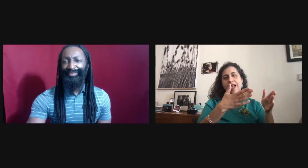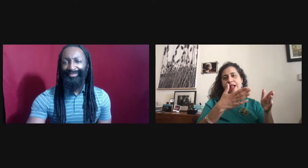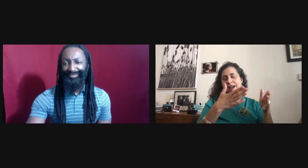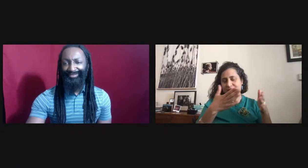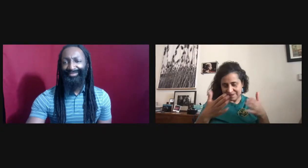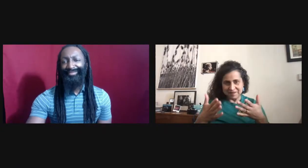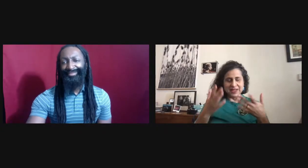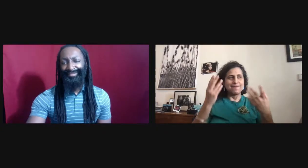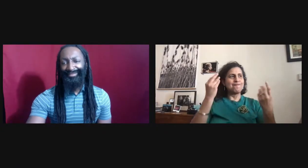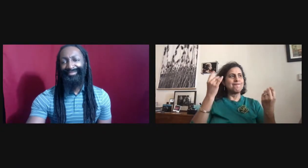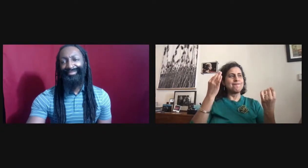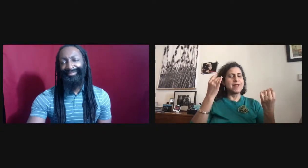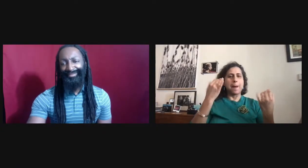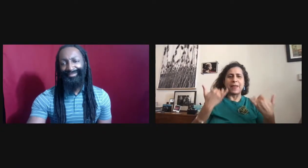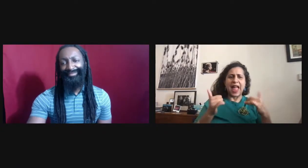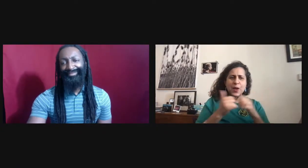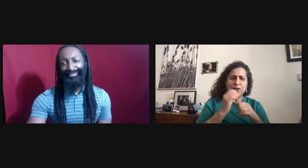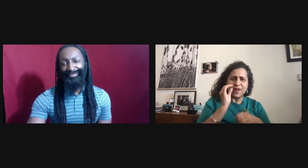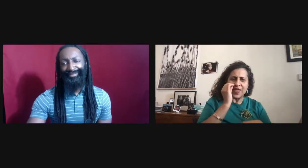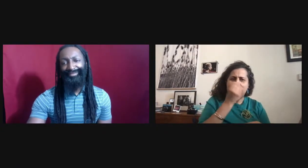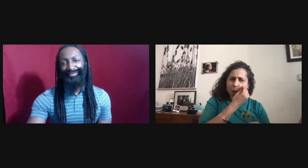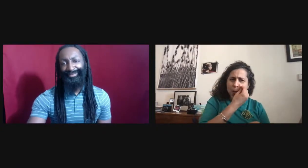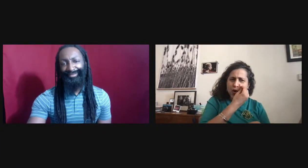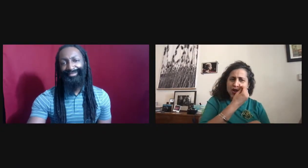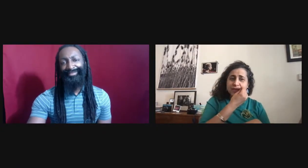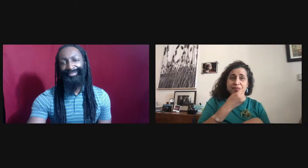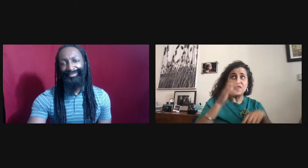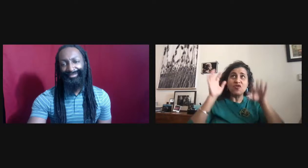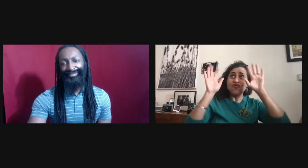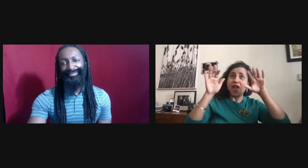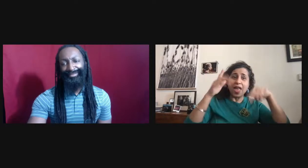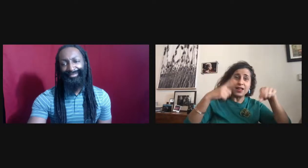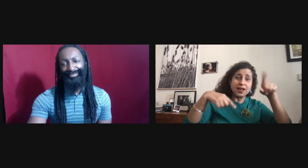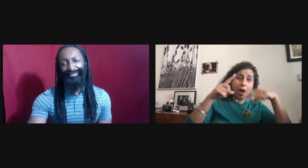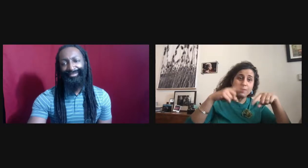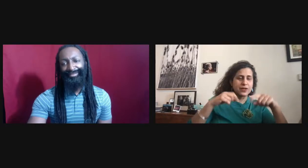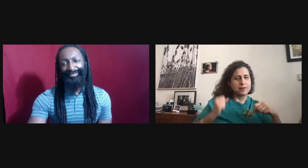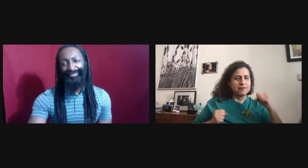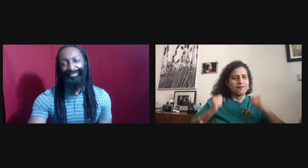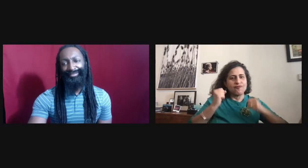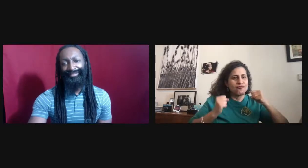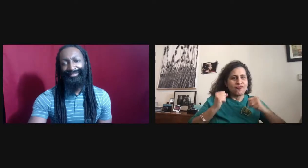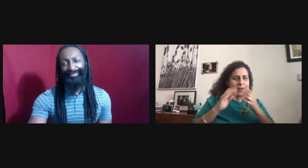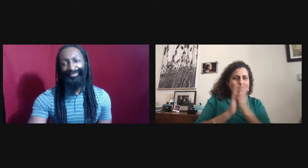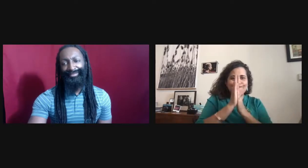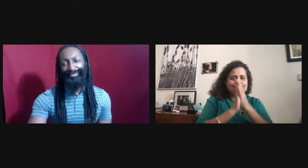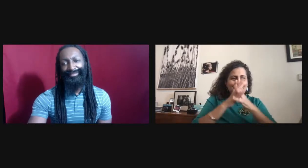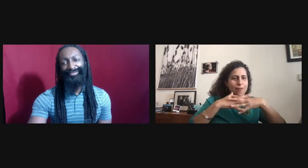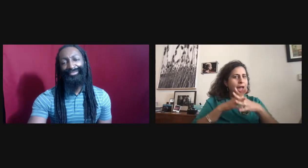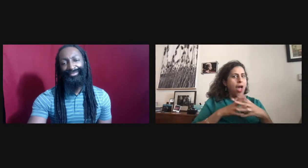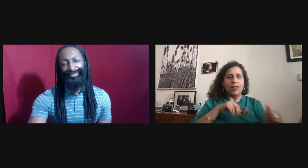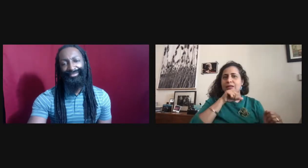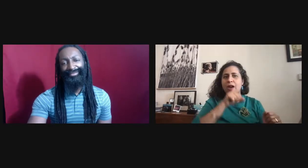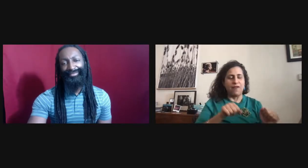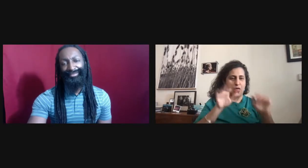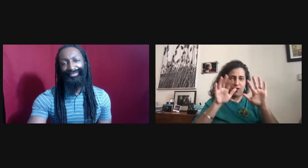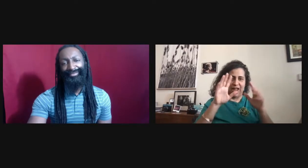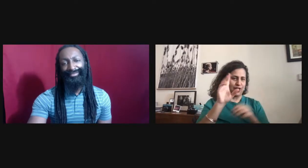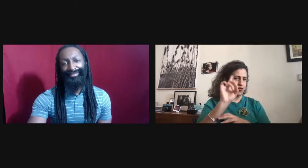I kind of migrated and shifted over to playing with flowers, rain. I was